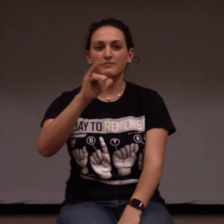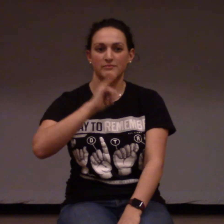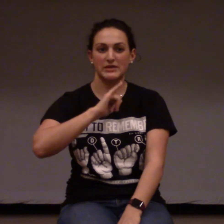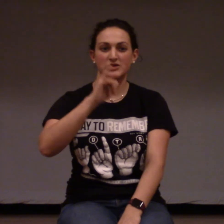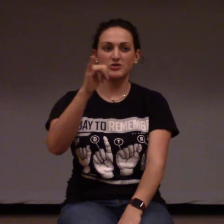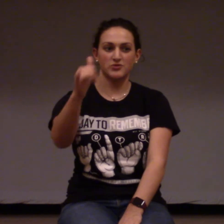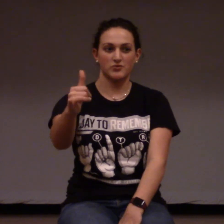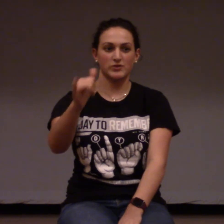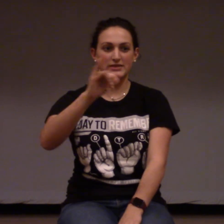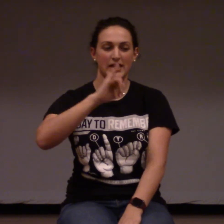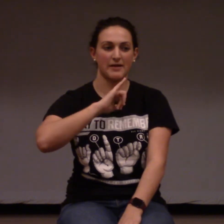Me too, or same.